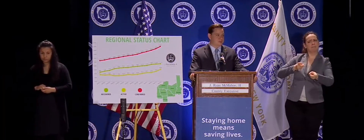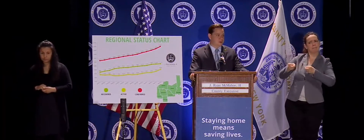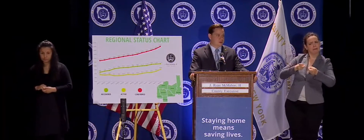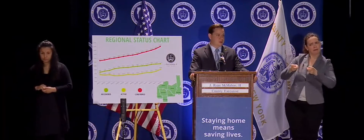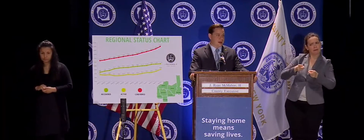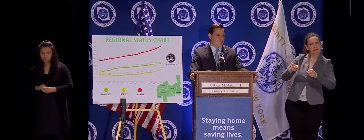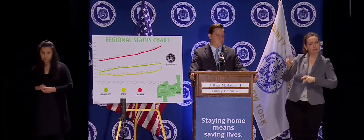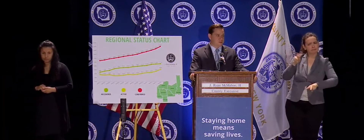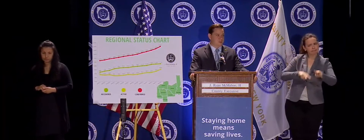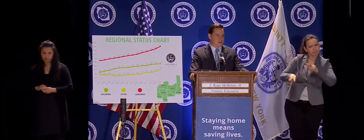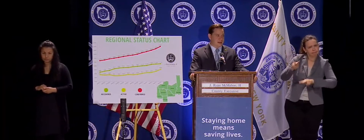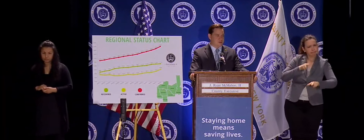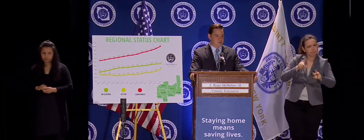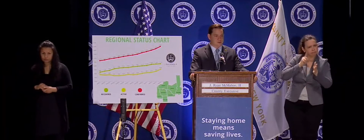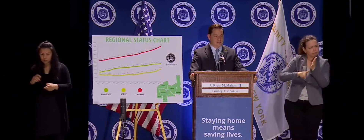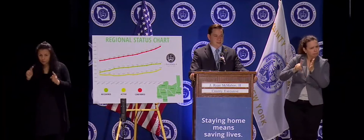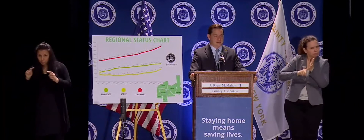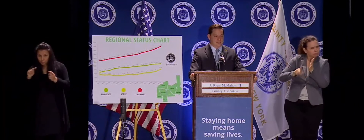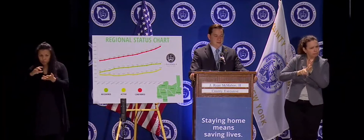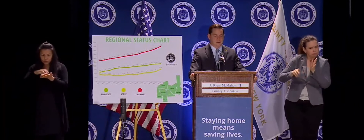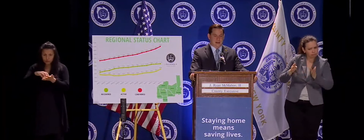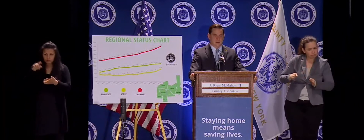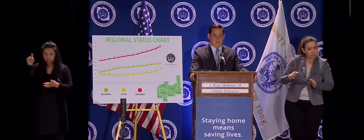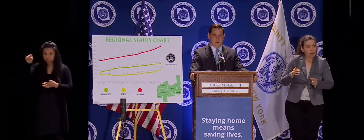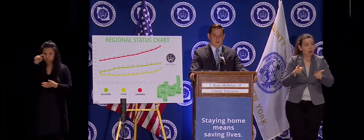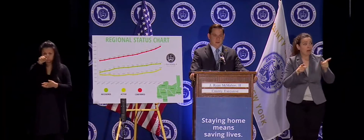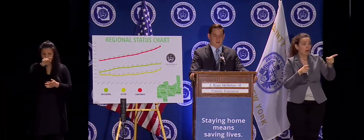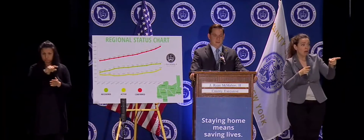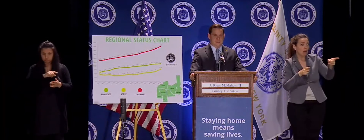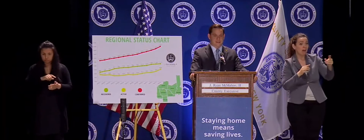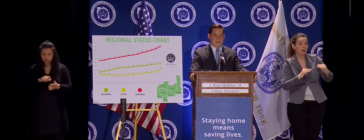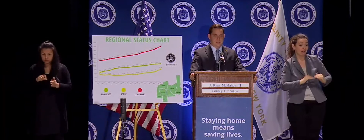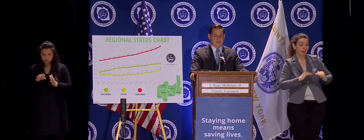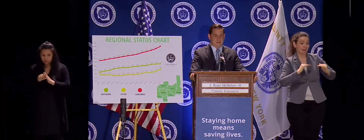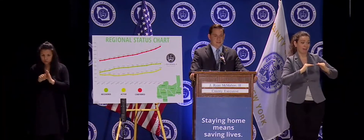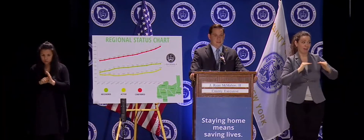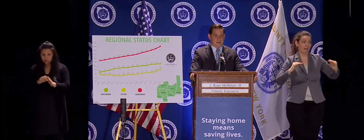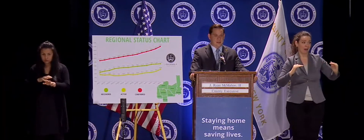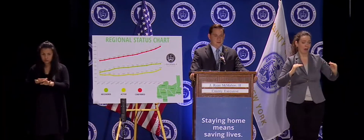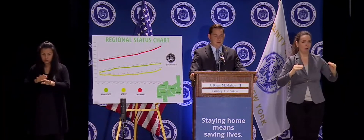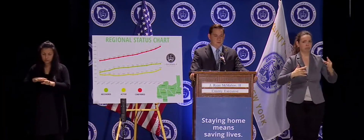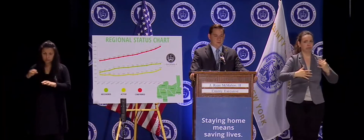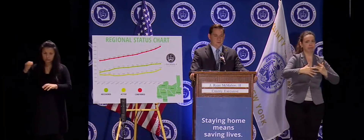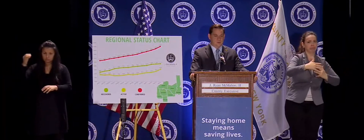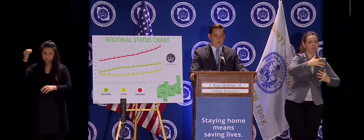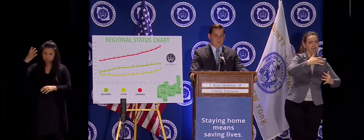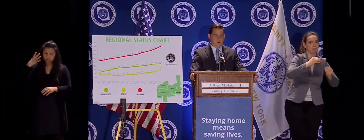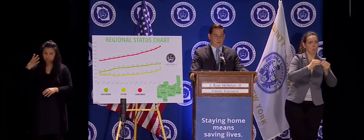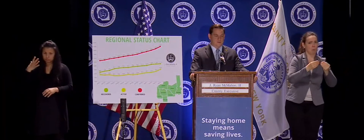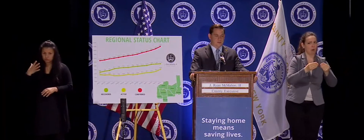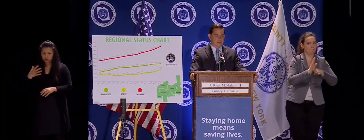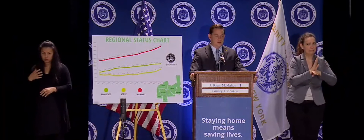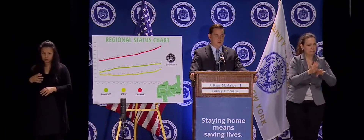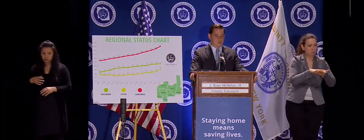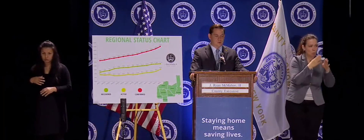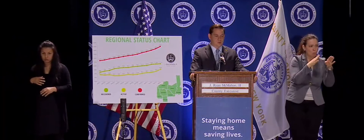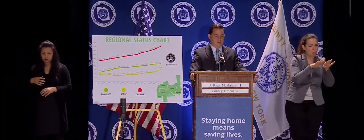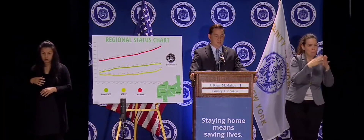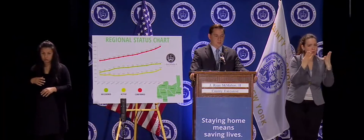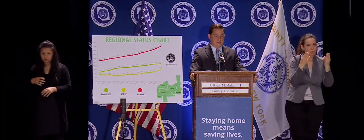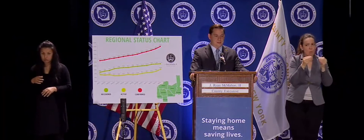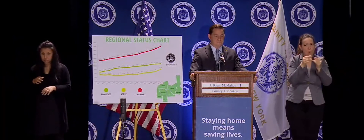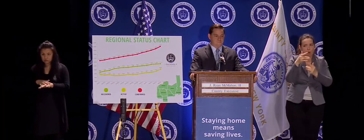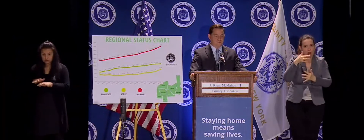because of that from some of the doctors. Dr. Gottlieb, I heard talking about that today, who former FDA